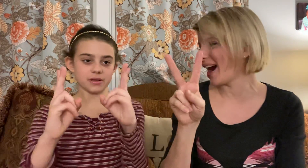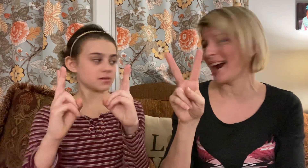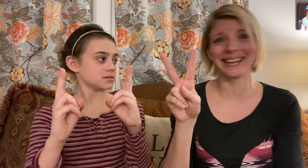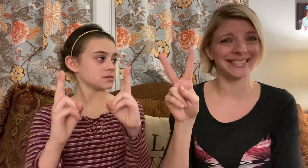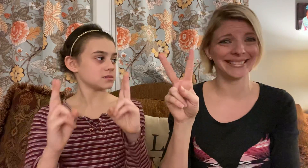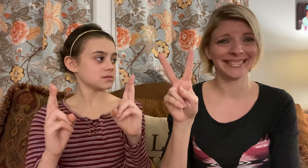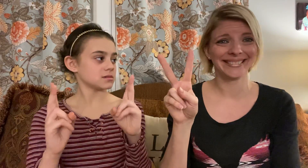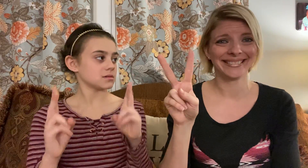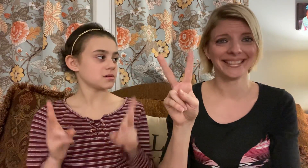hard.